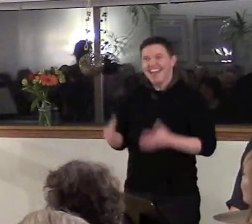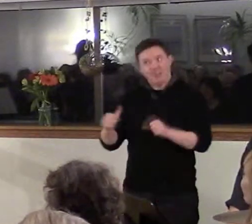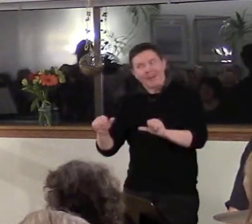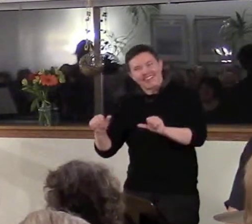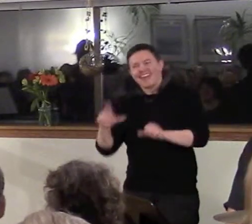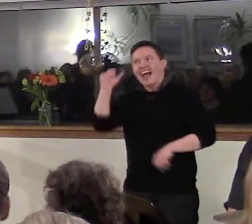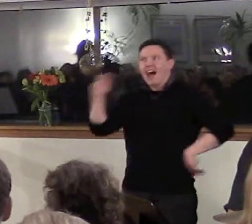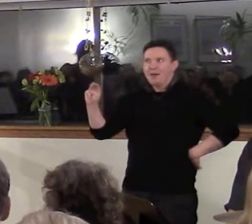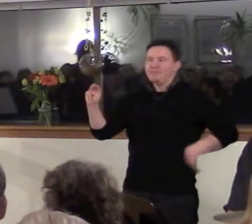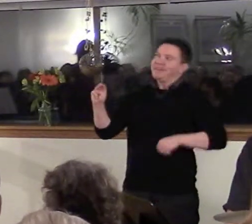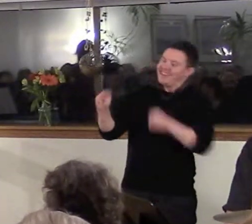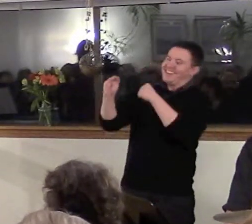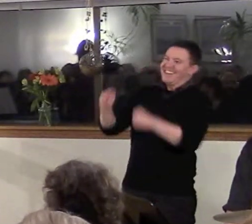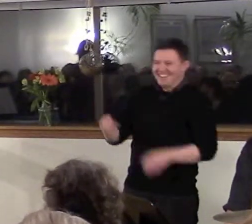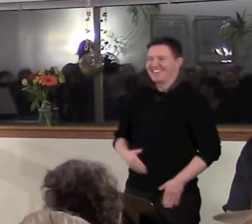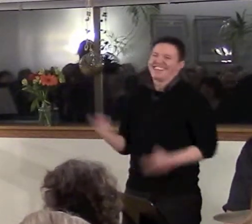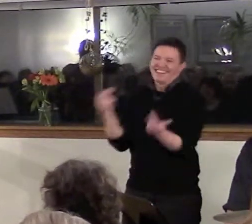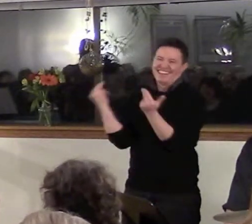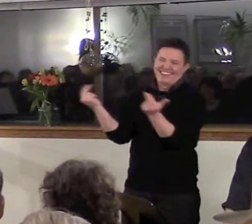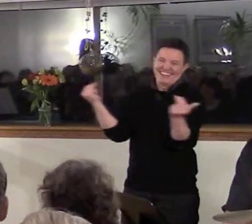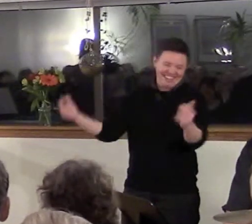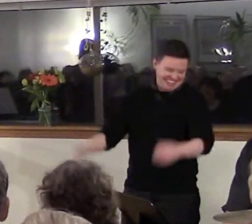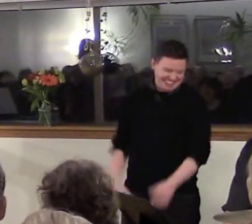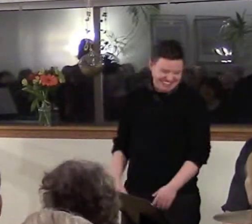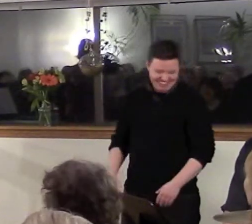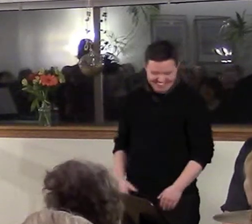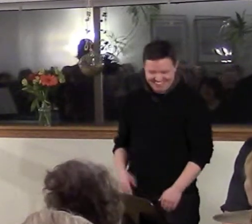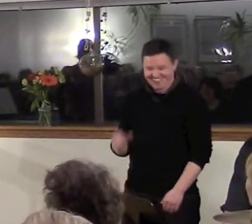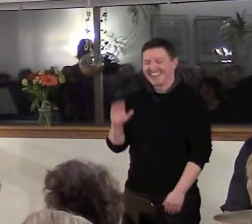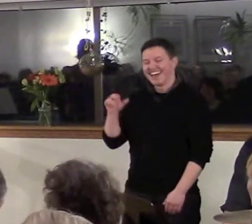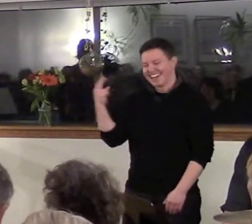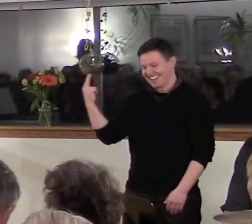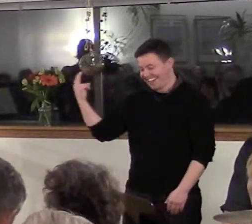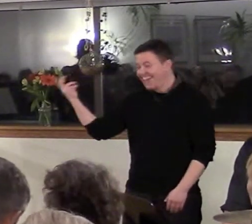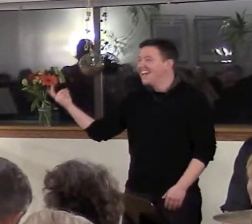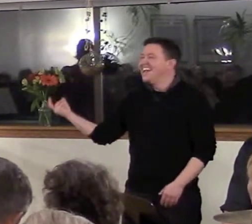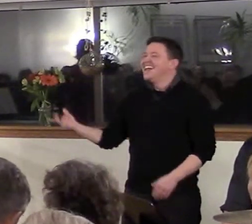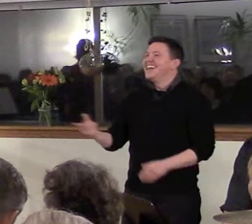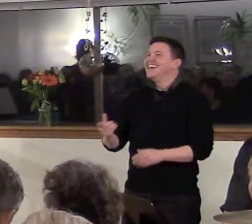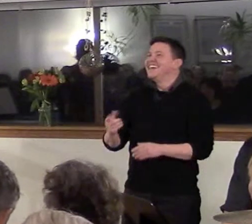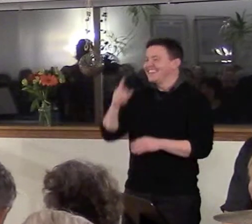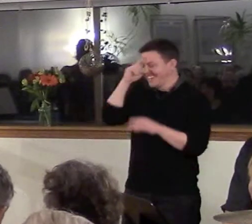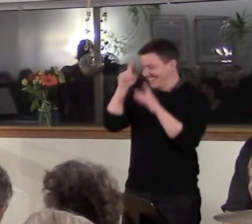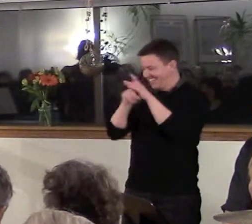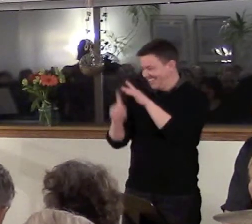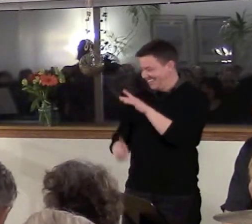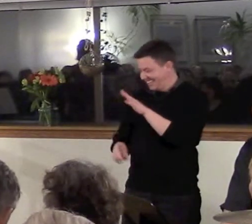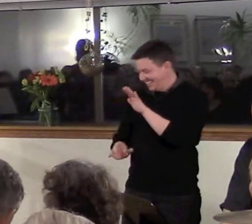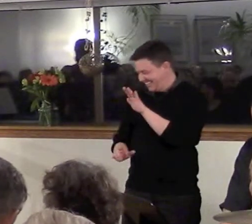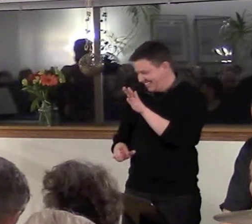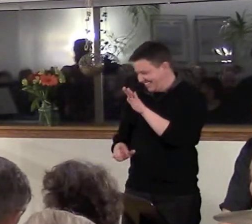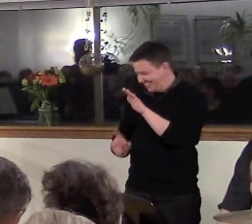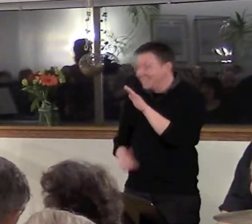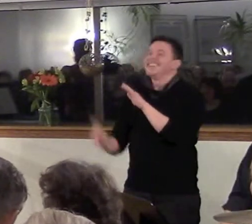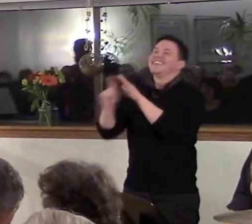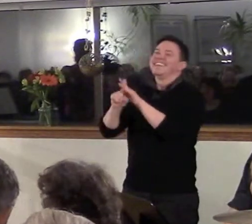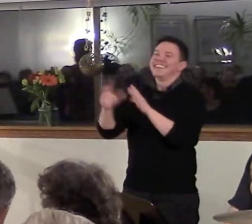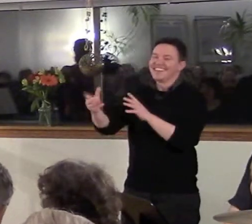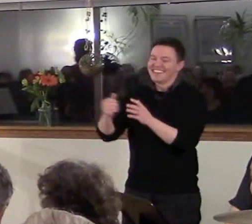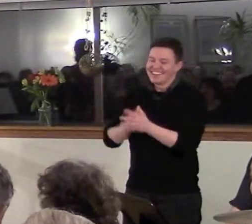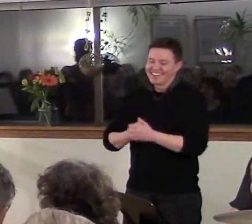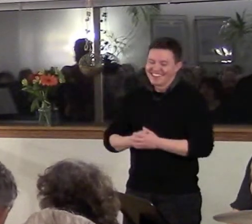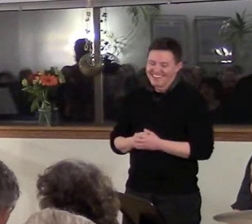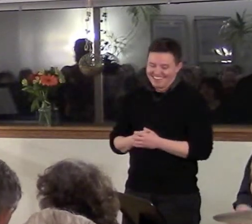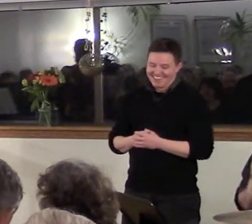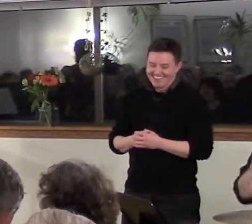Private conversation. Anyways. So, where was I? Yes, so,